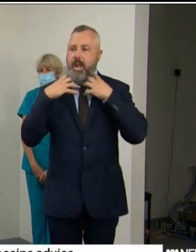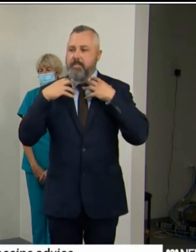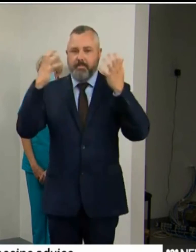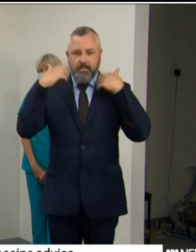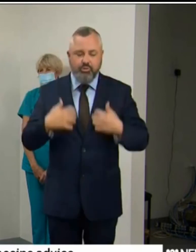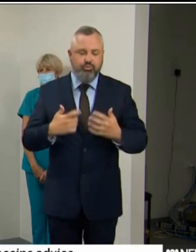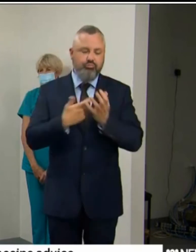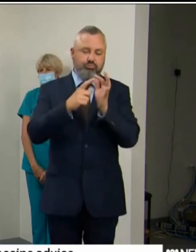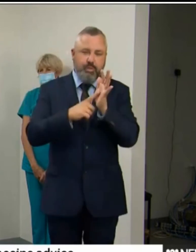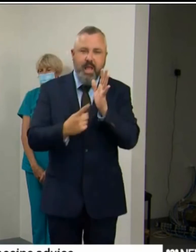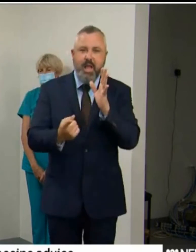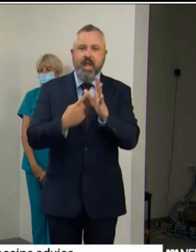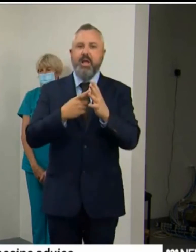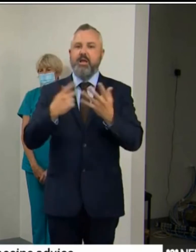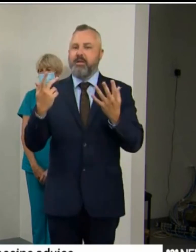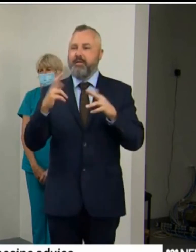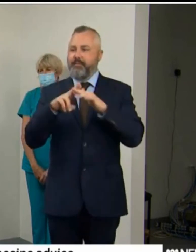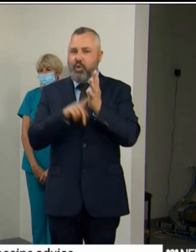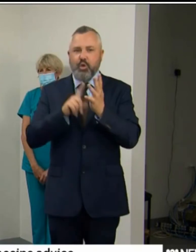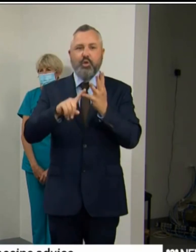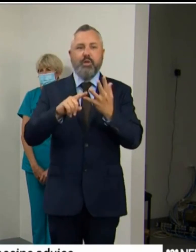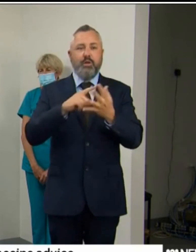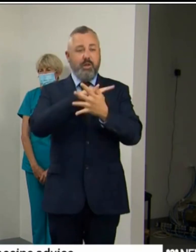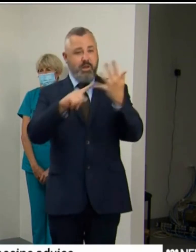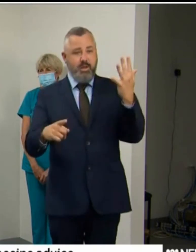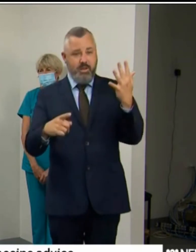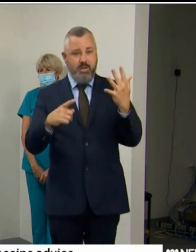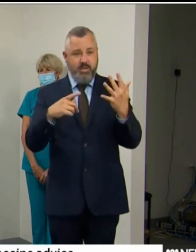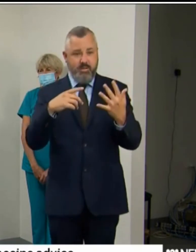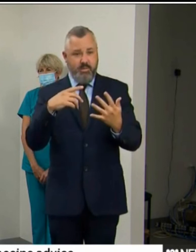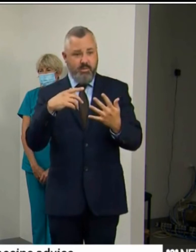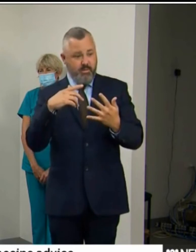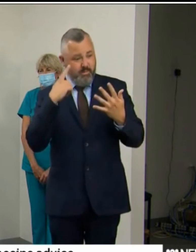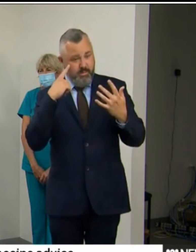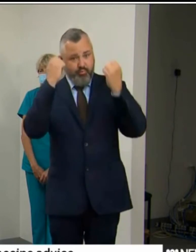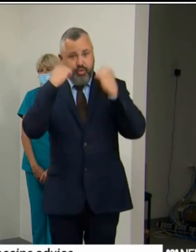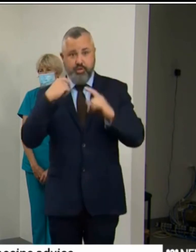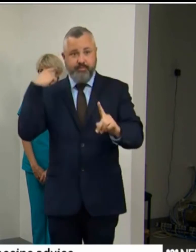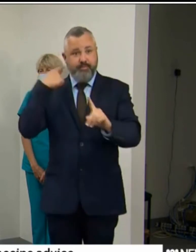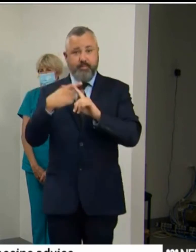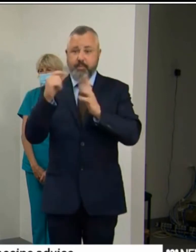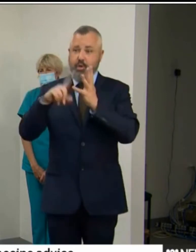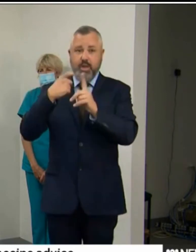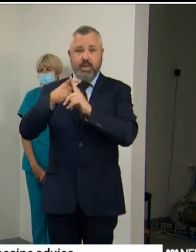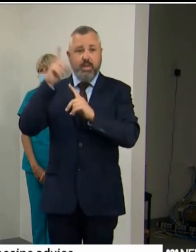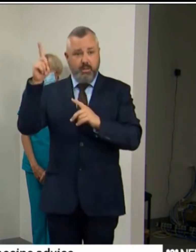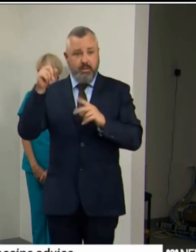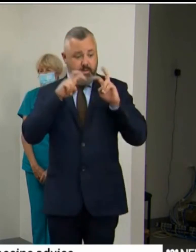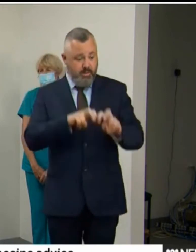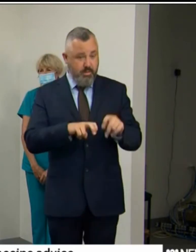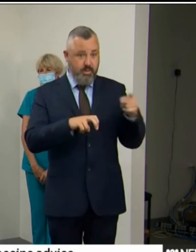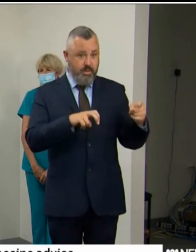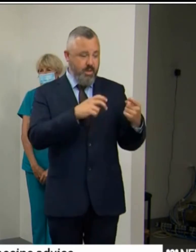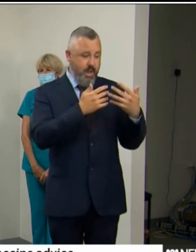when we see the results out of the United Kingdom, we can see that not only do vaccinations save lives,